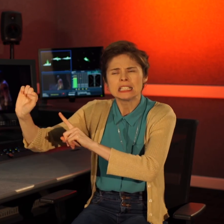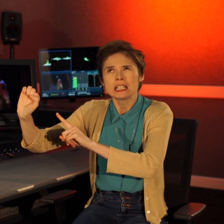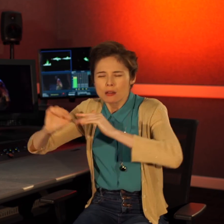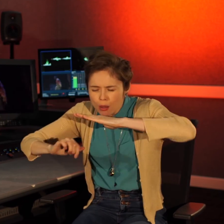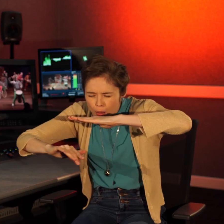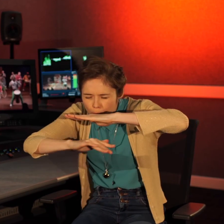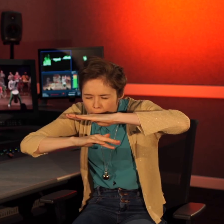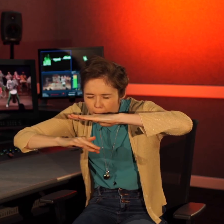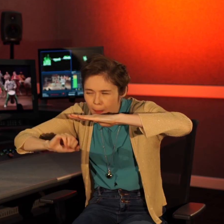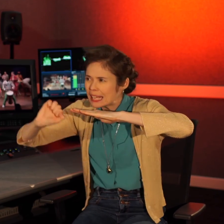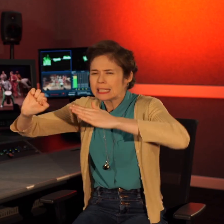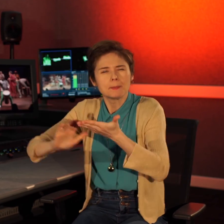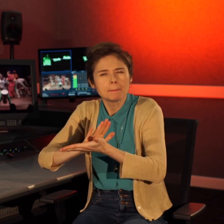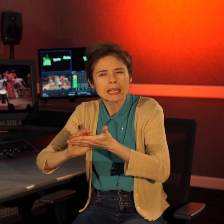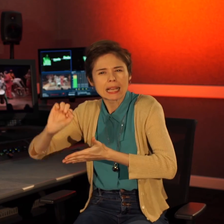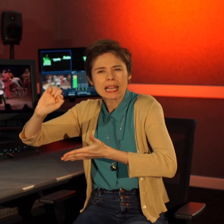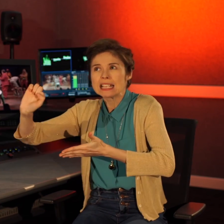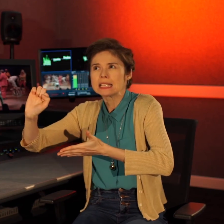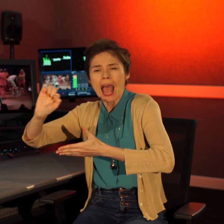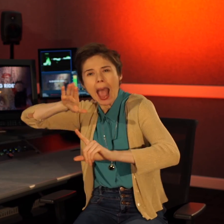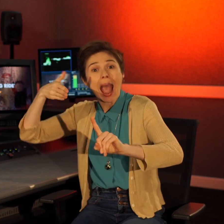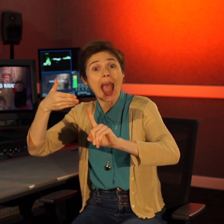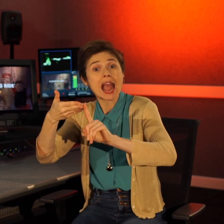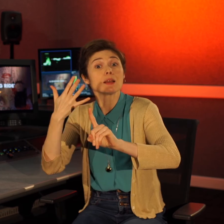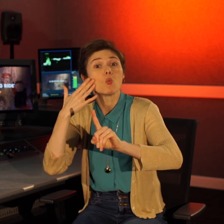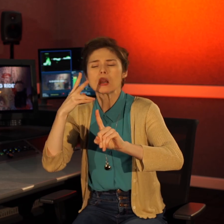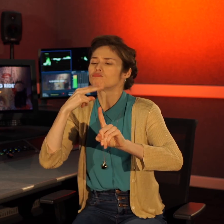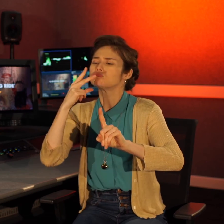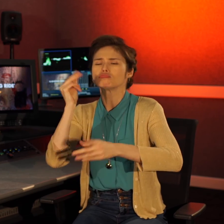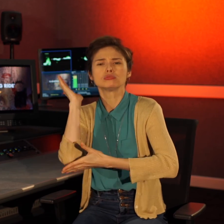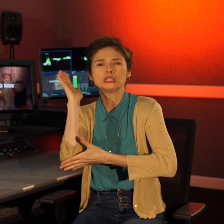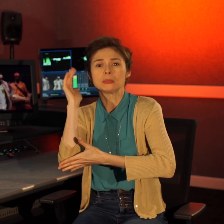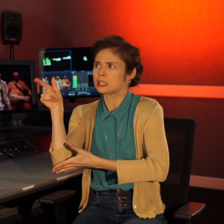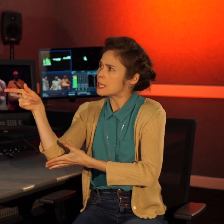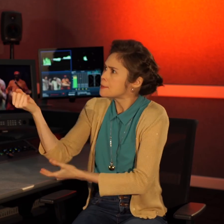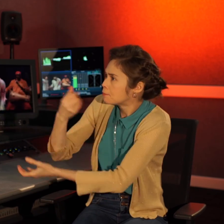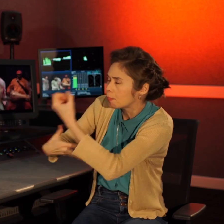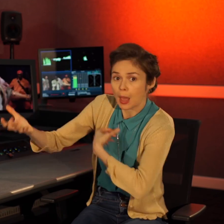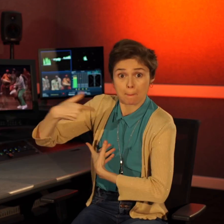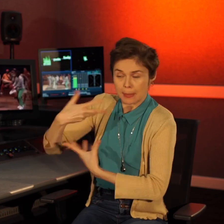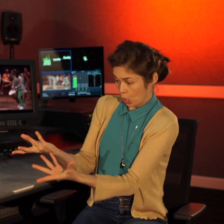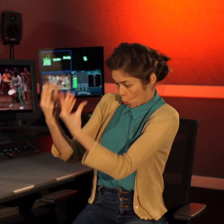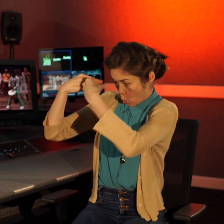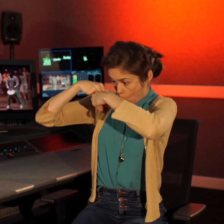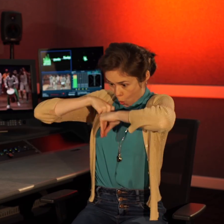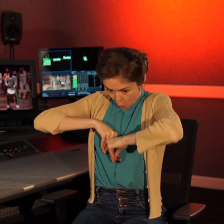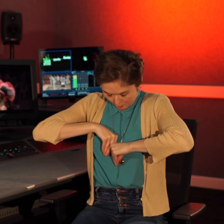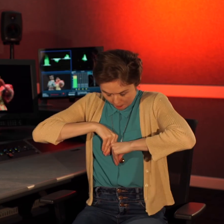into BSL, but with Papa's support, I'm hopefully able to deliver a BSL interpretation, which